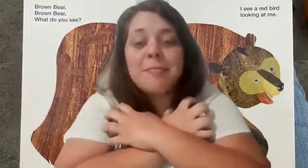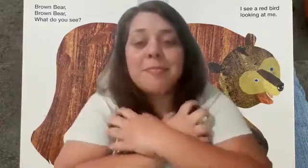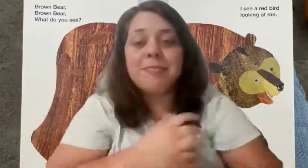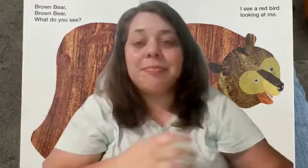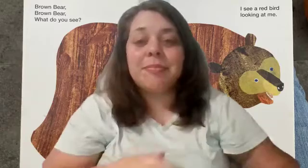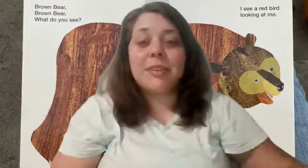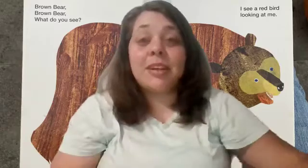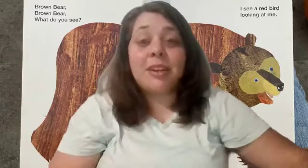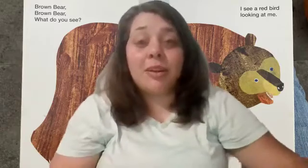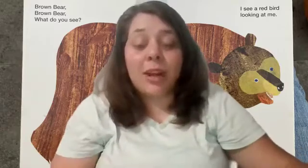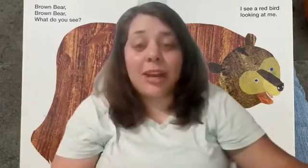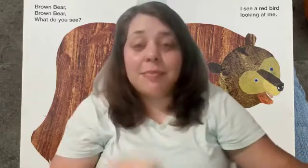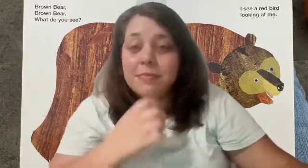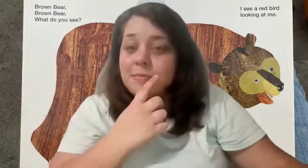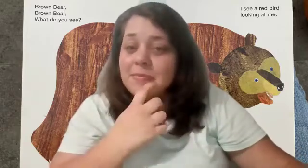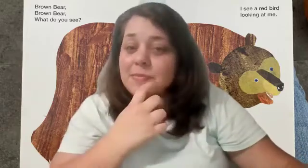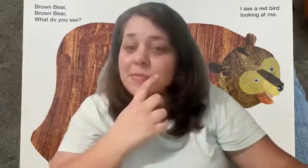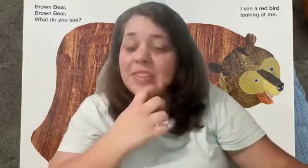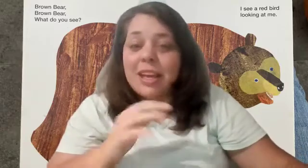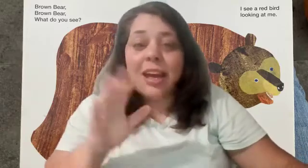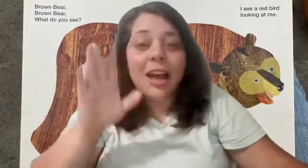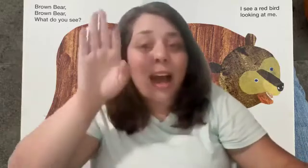Bear. Okay.